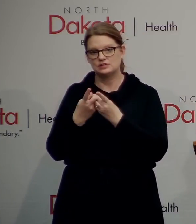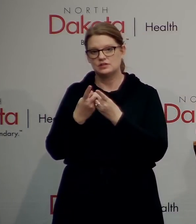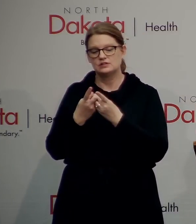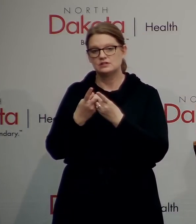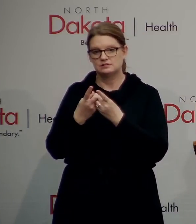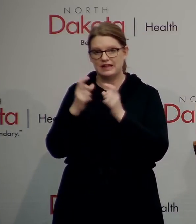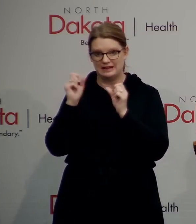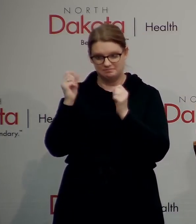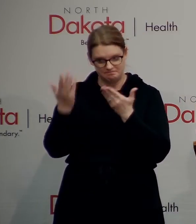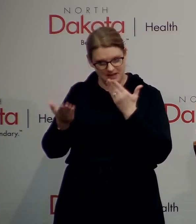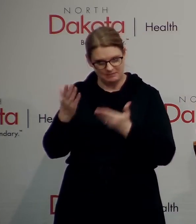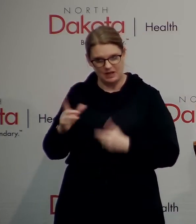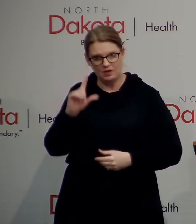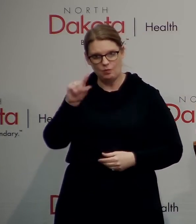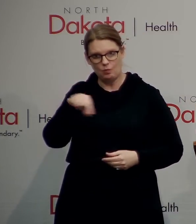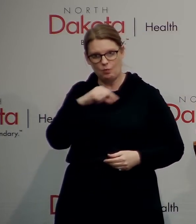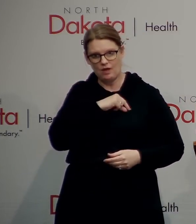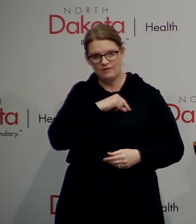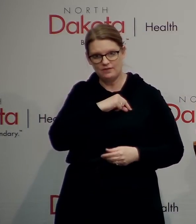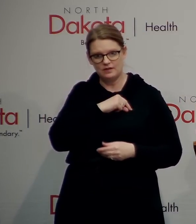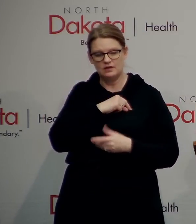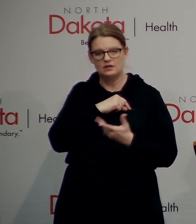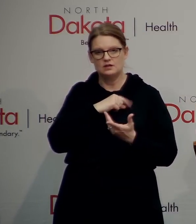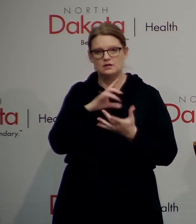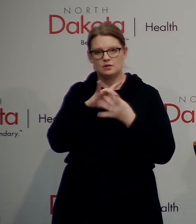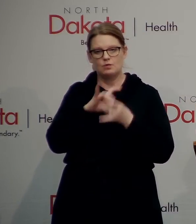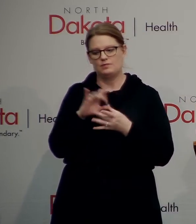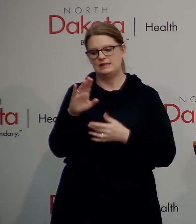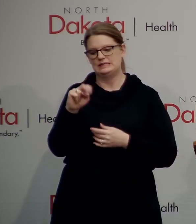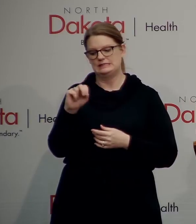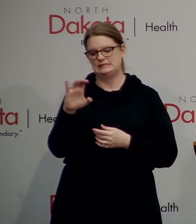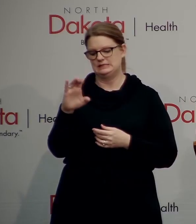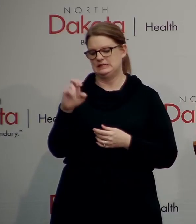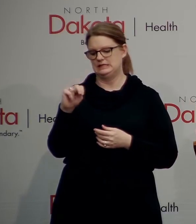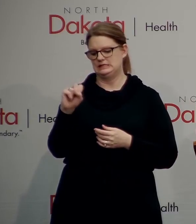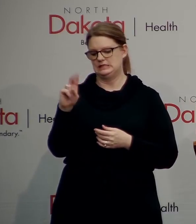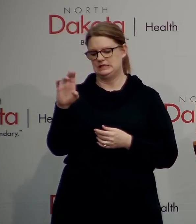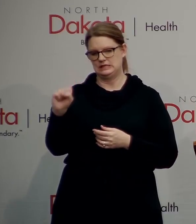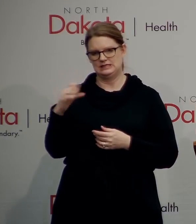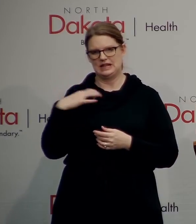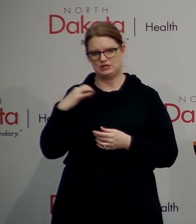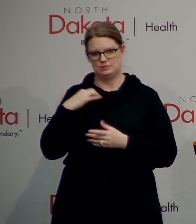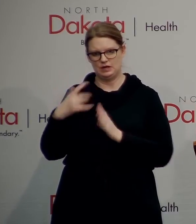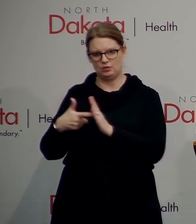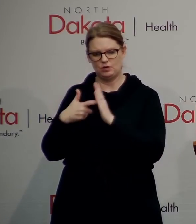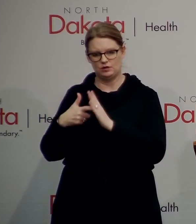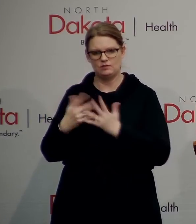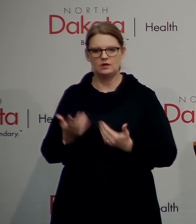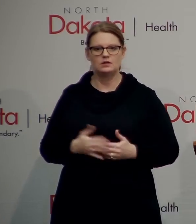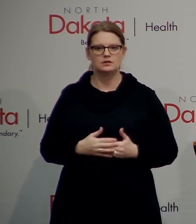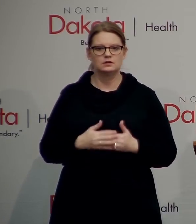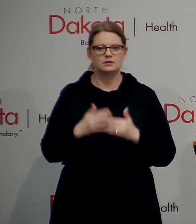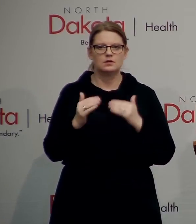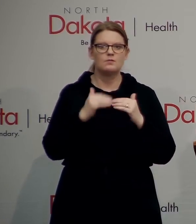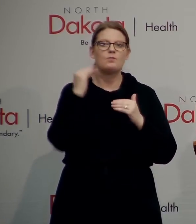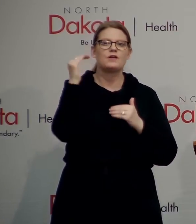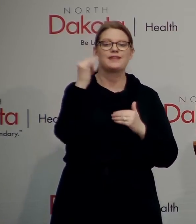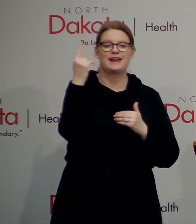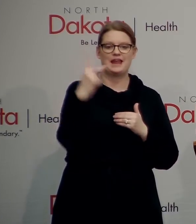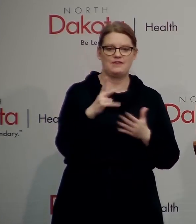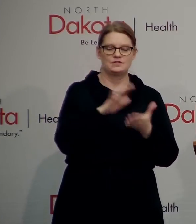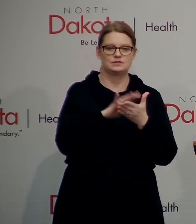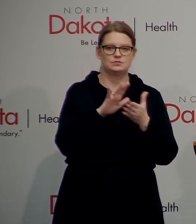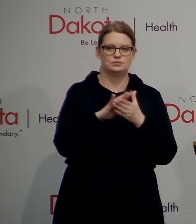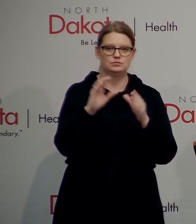distribution sites caused by the census eligibility criteria, that leaves more than half of our schools without